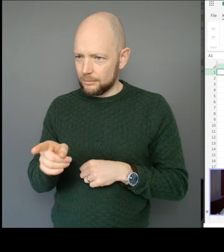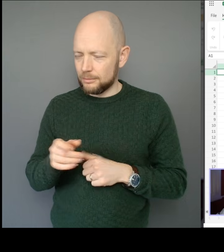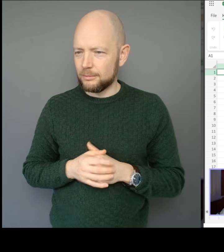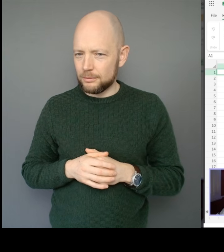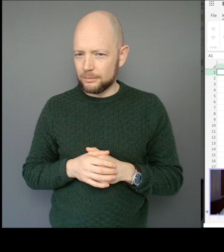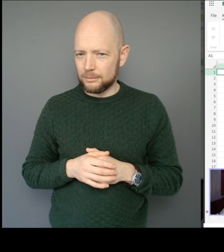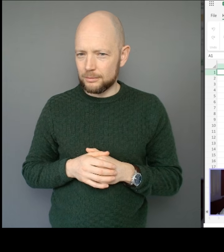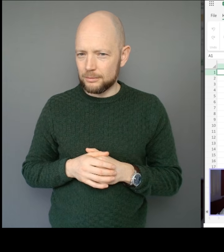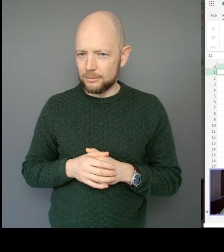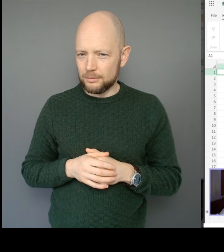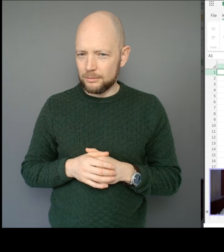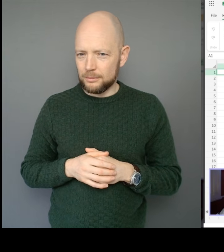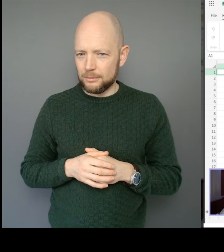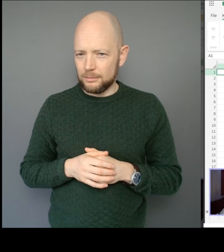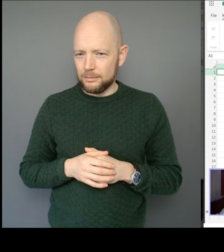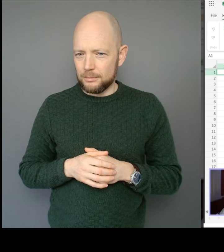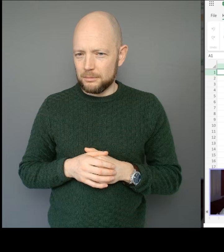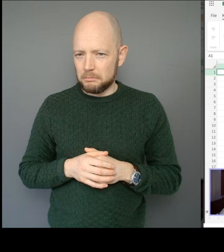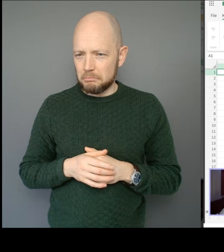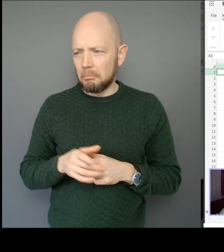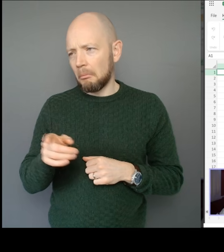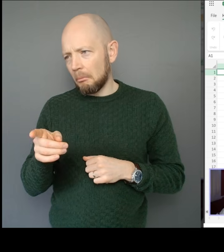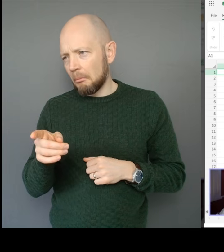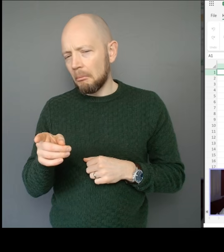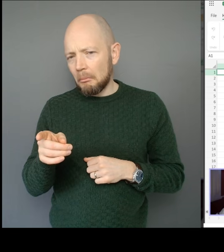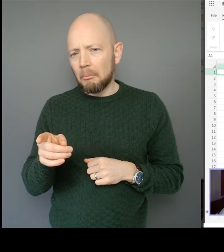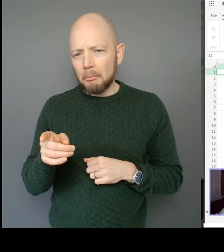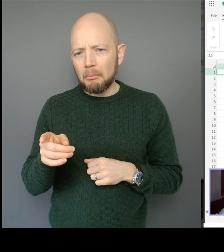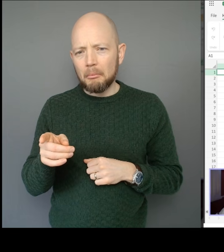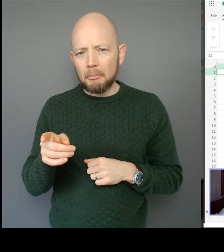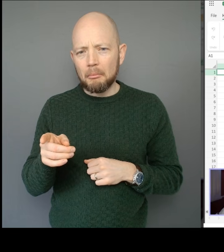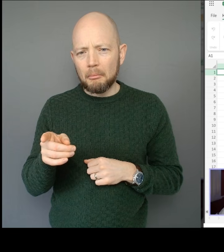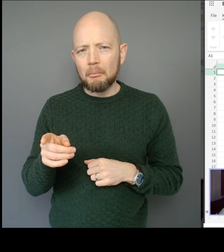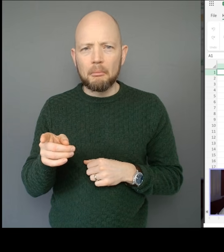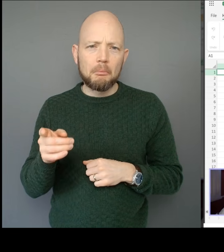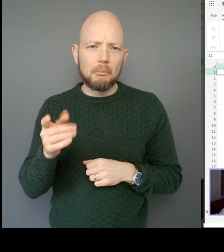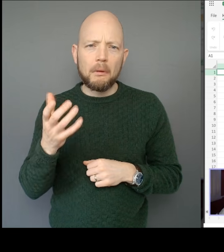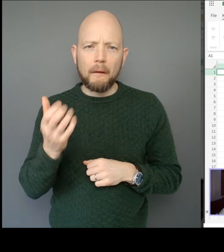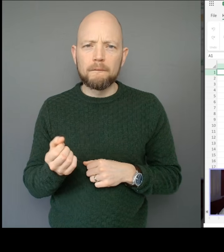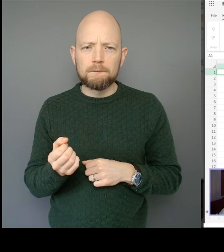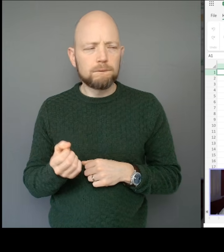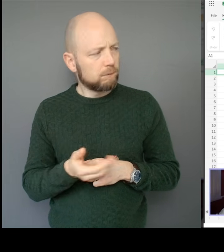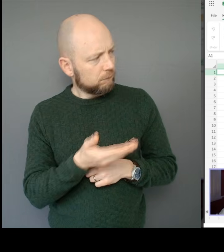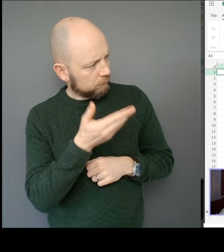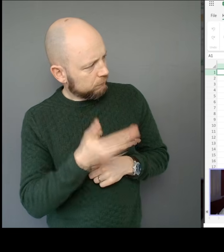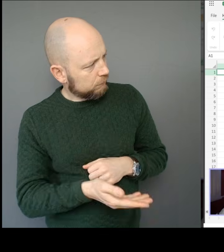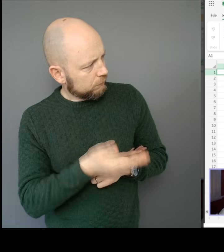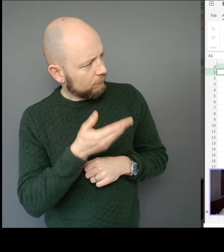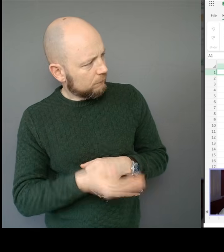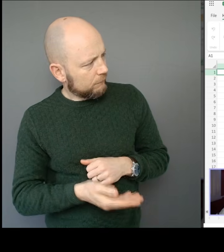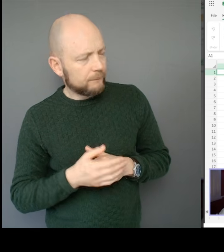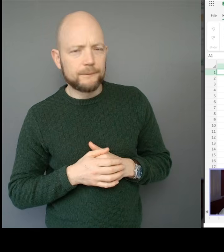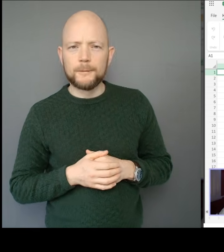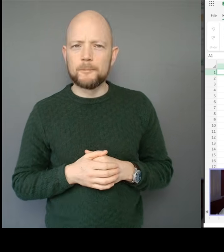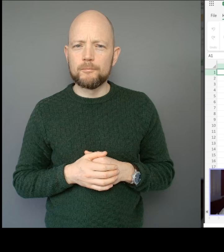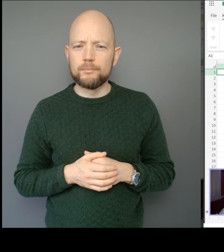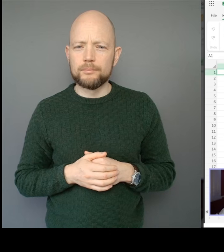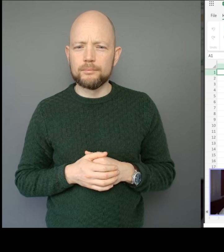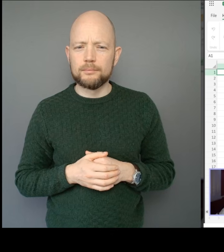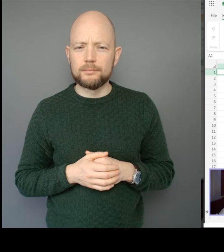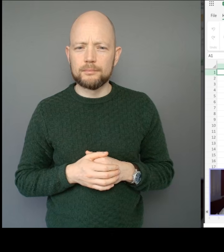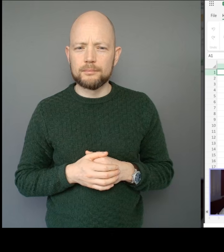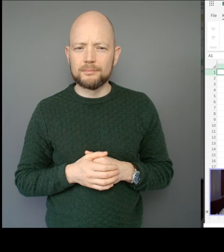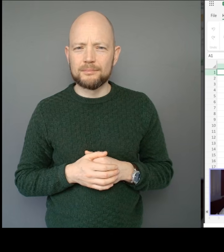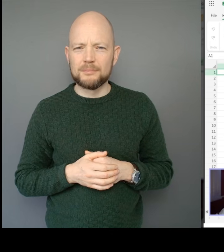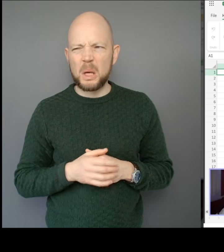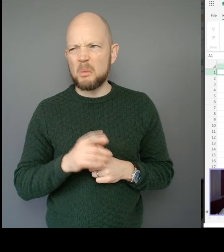table summarizing the Toronto Blue Jays, and basically it gives me all this information, but it doesn't